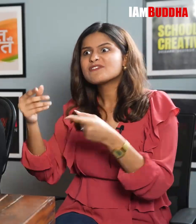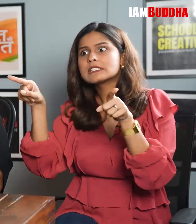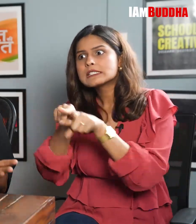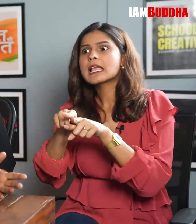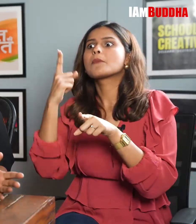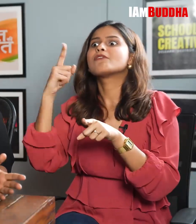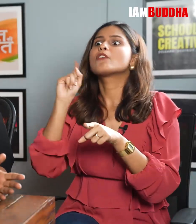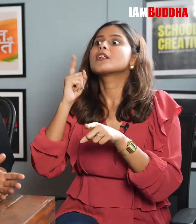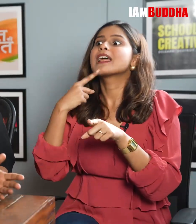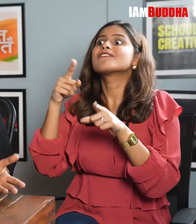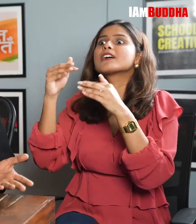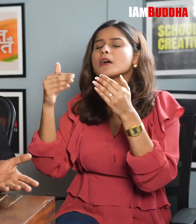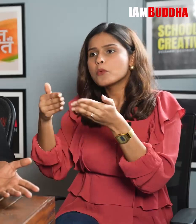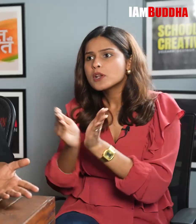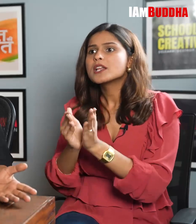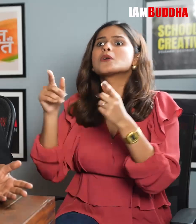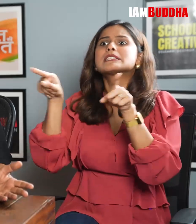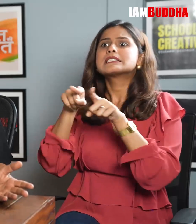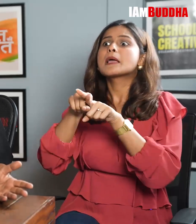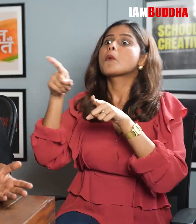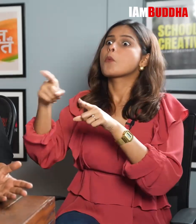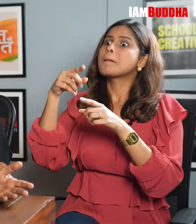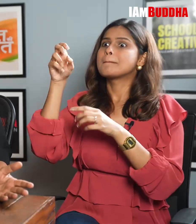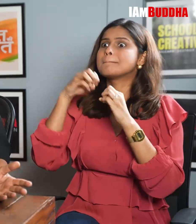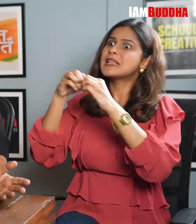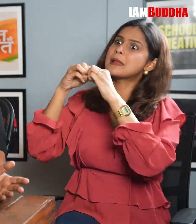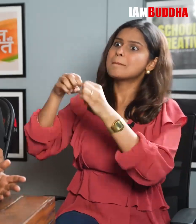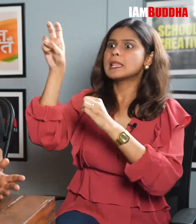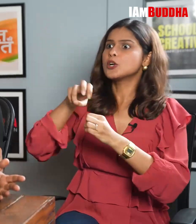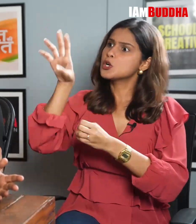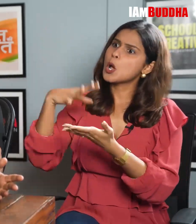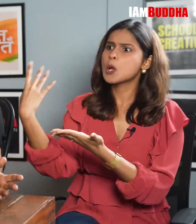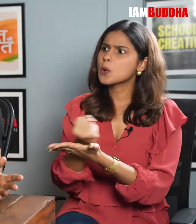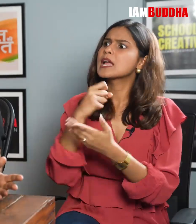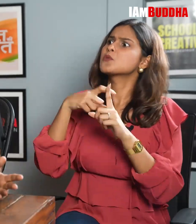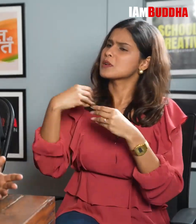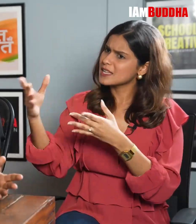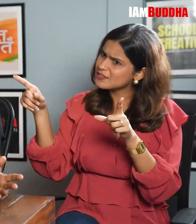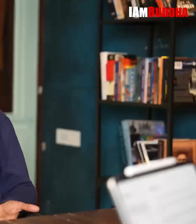it for the consumer, which gives you billions of dollars.